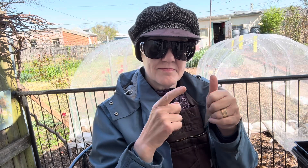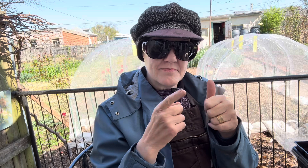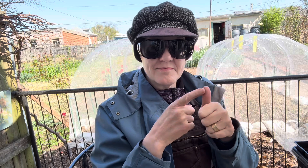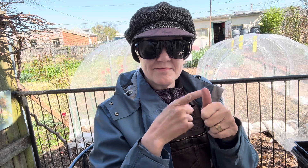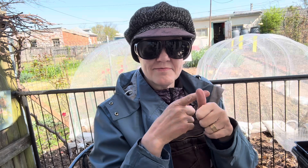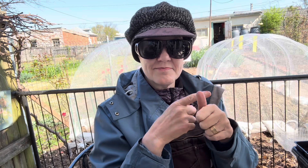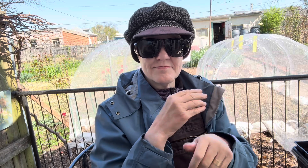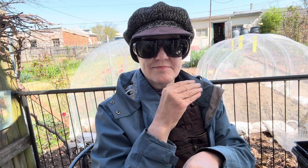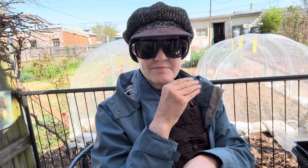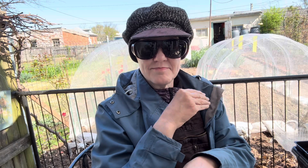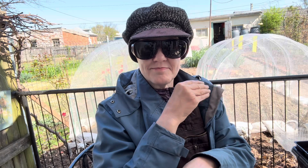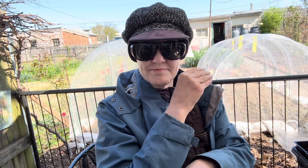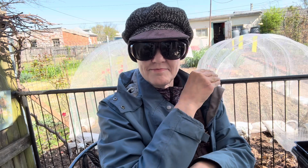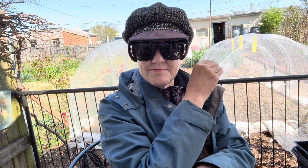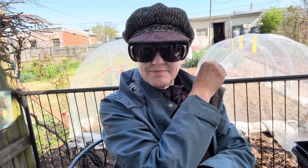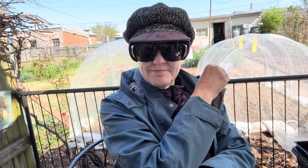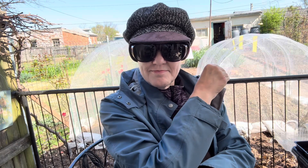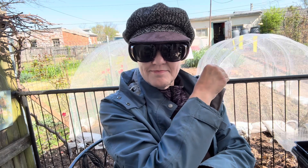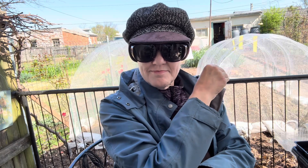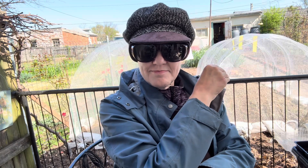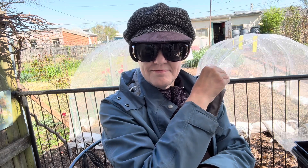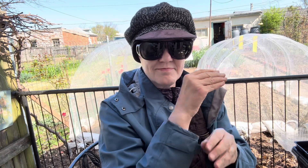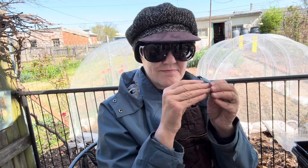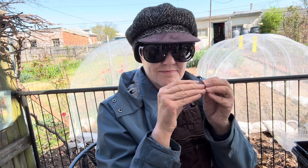I've noticed the first sunflowers planted,